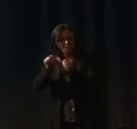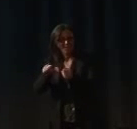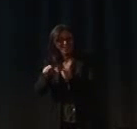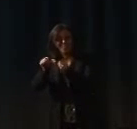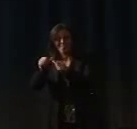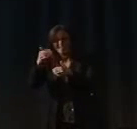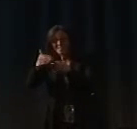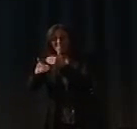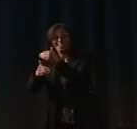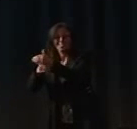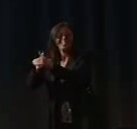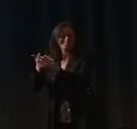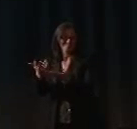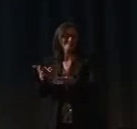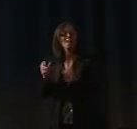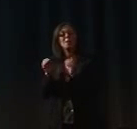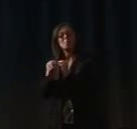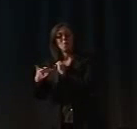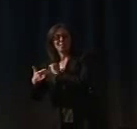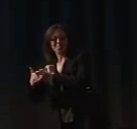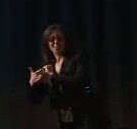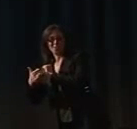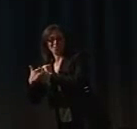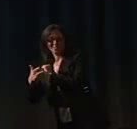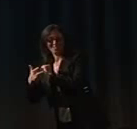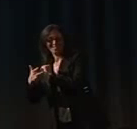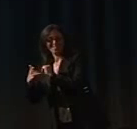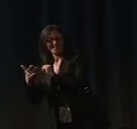is contributing